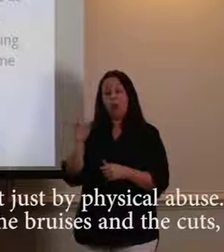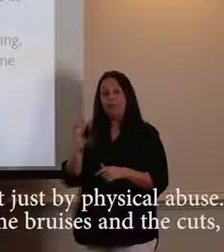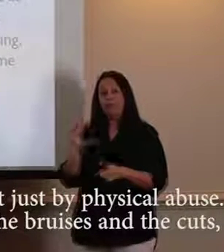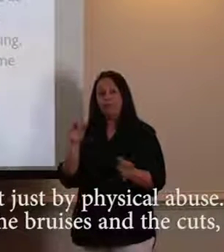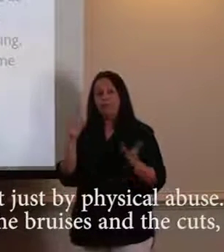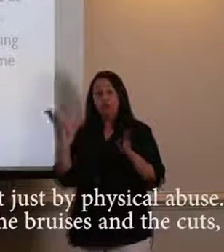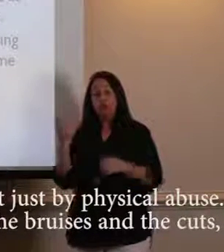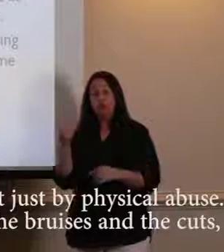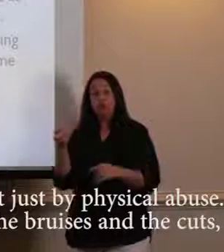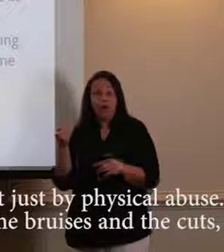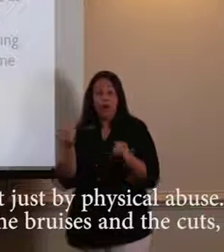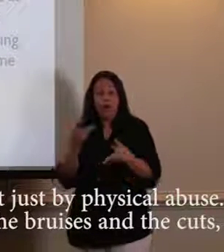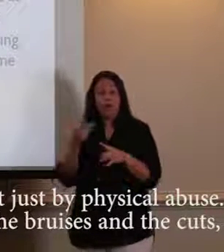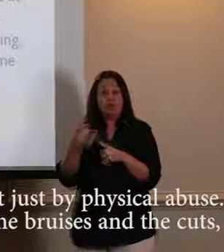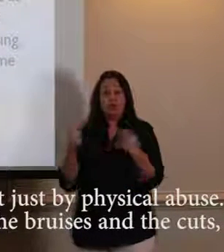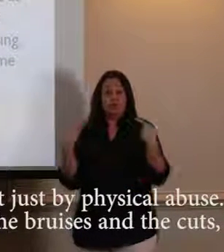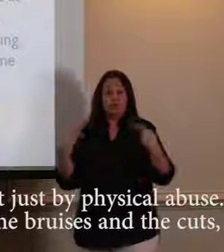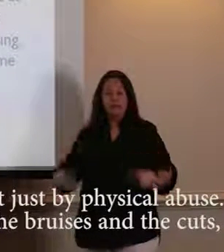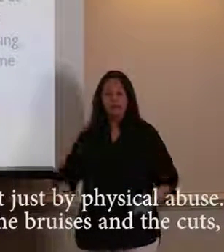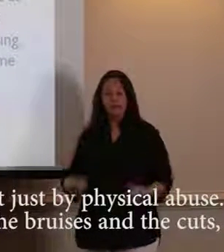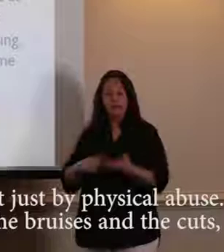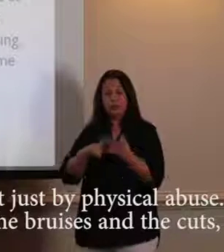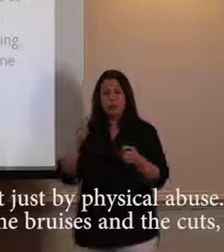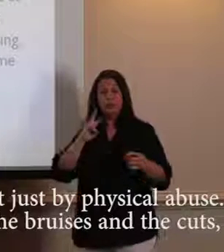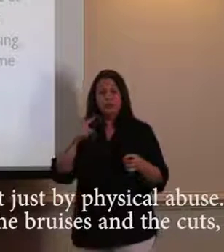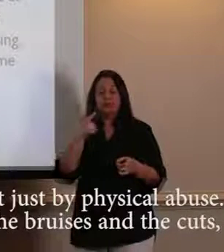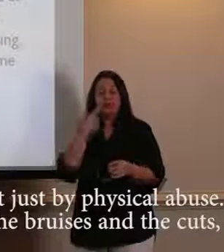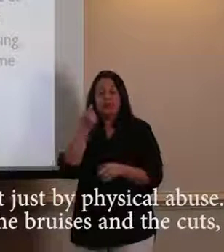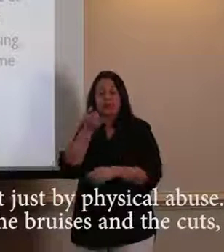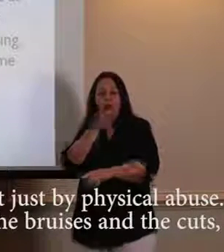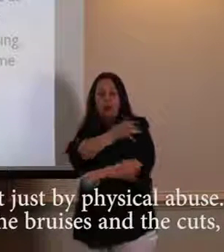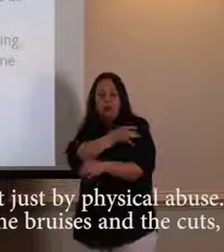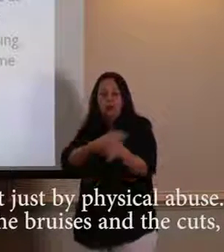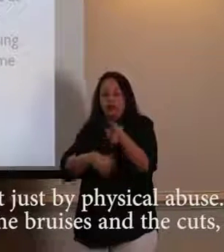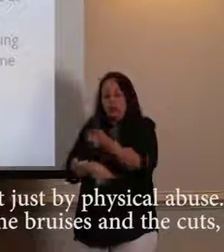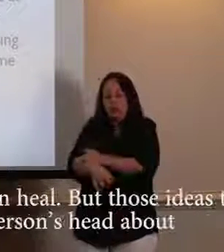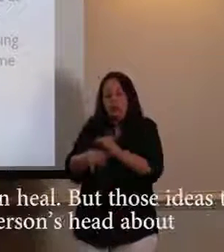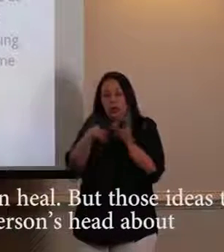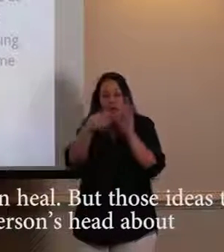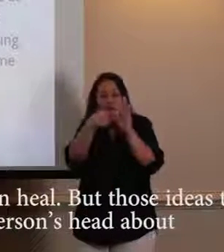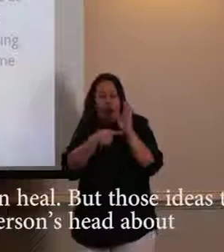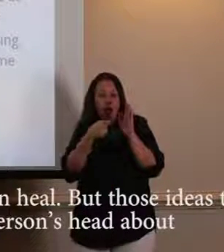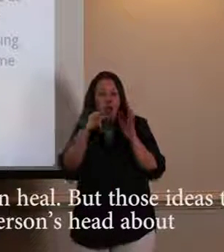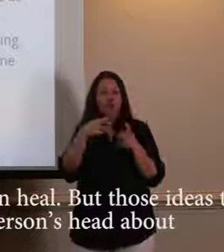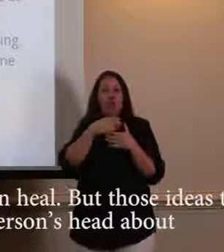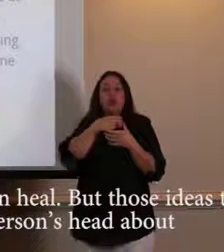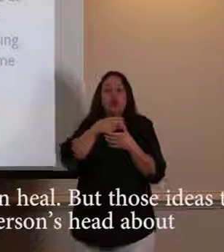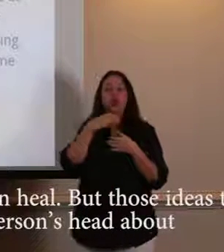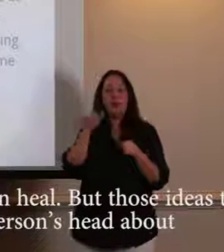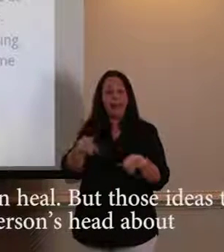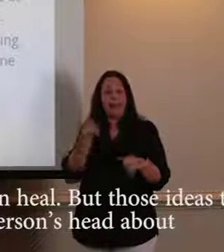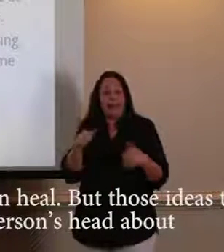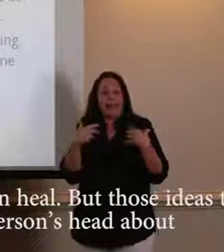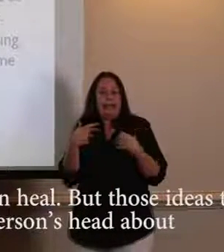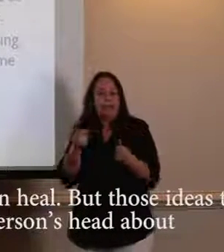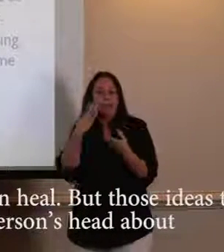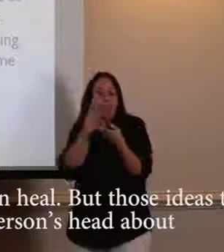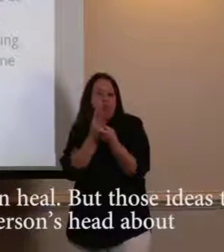just by physical abuse. I mean, victims will say, well, the bruises, and the cuts and the strangulation, that can heal, but